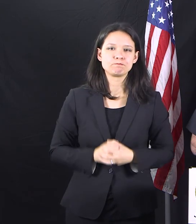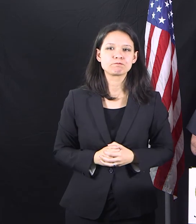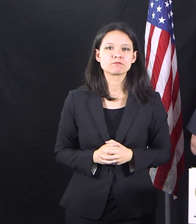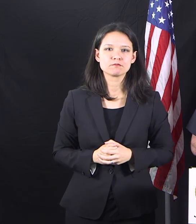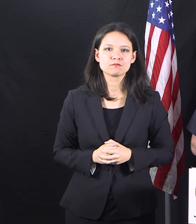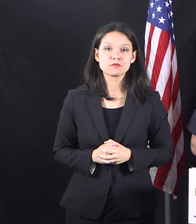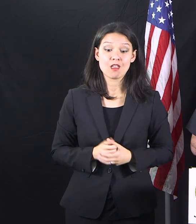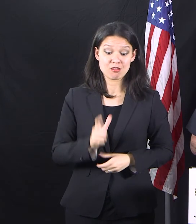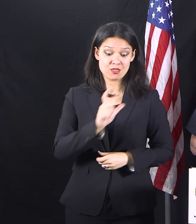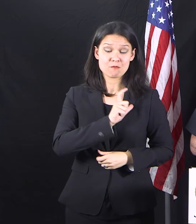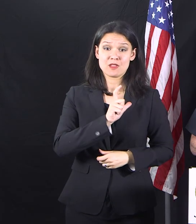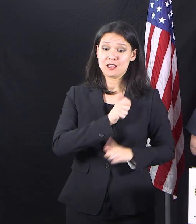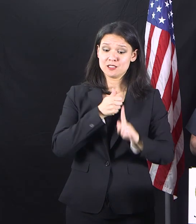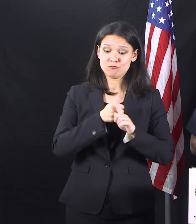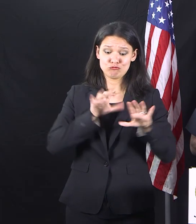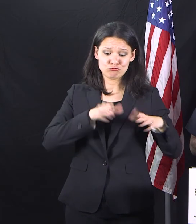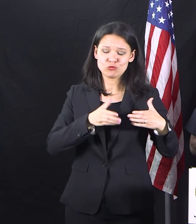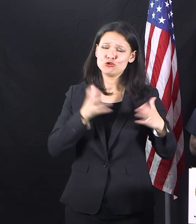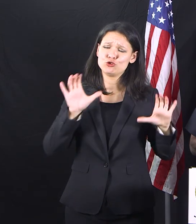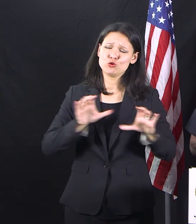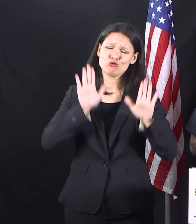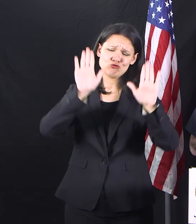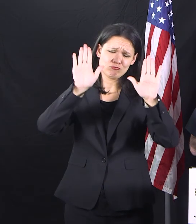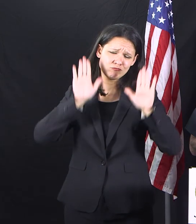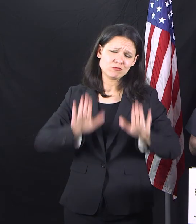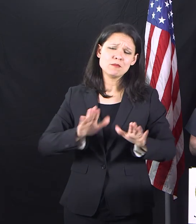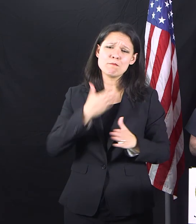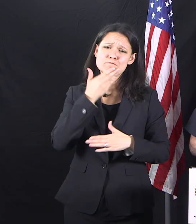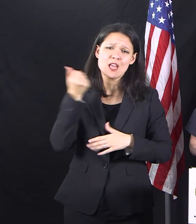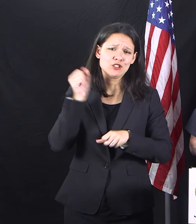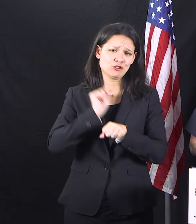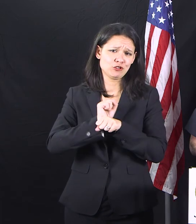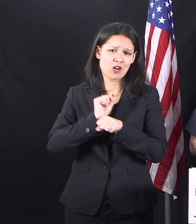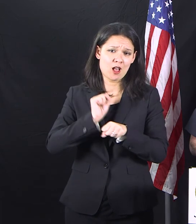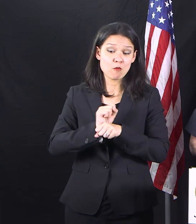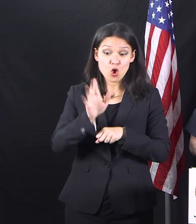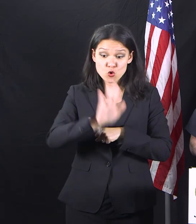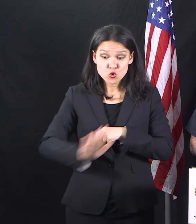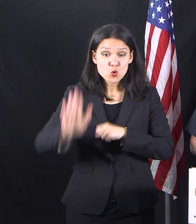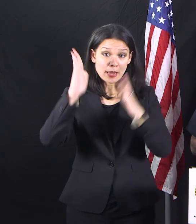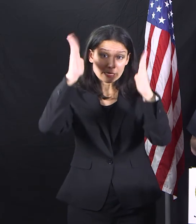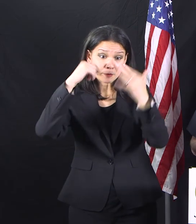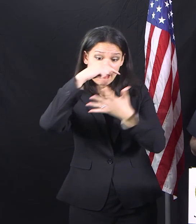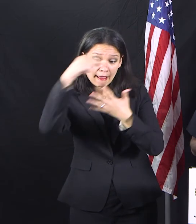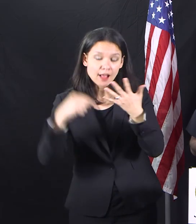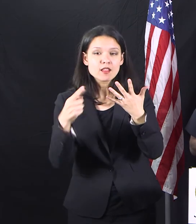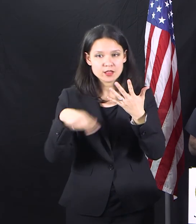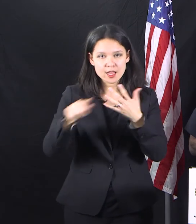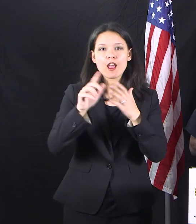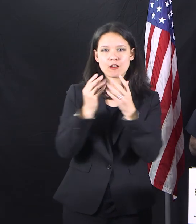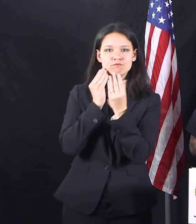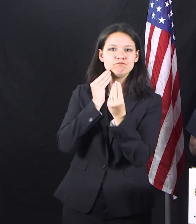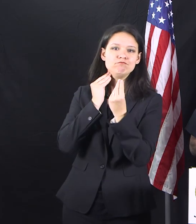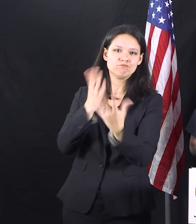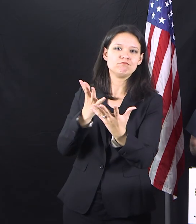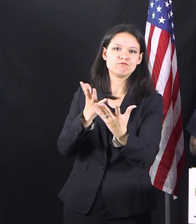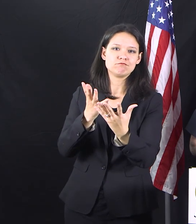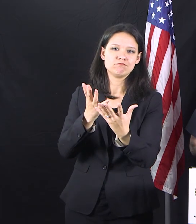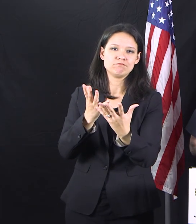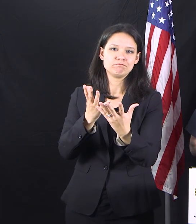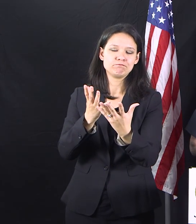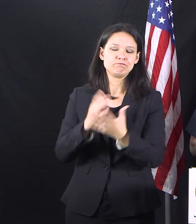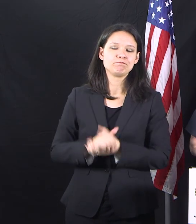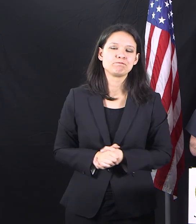They're doing the best job that they can do. They're doing the job that you expect them to do, the job that you're come to expect of